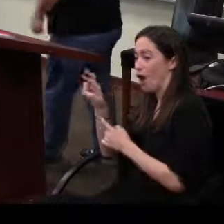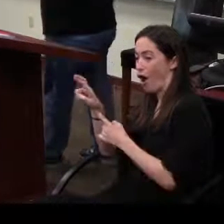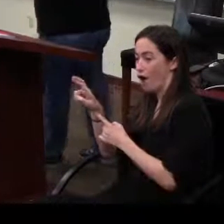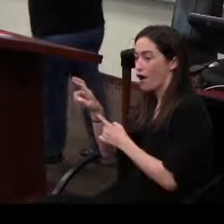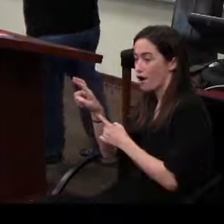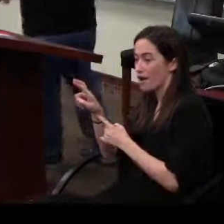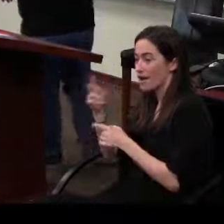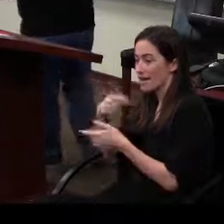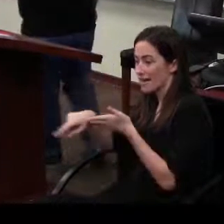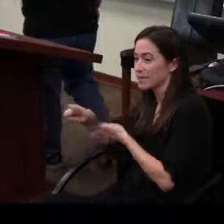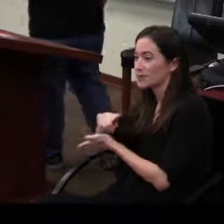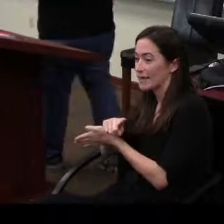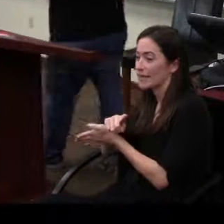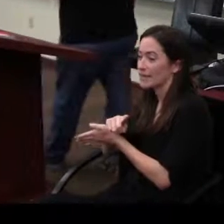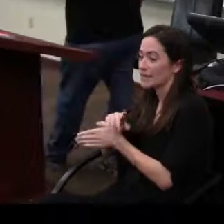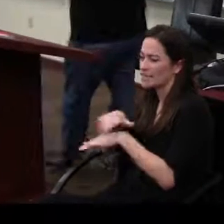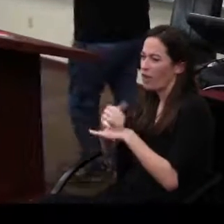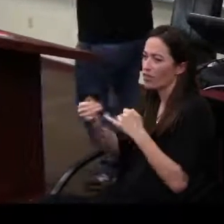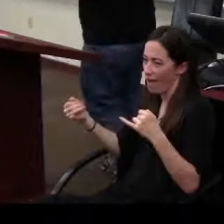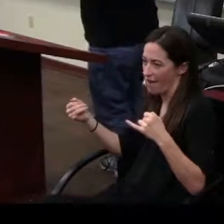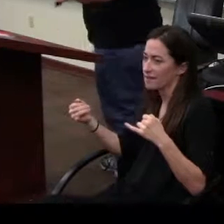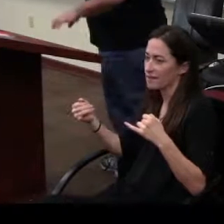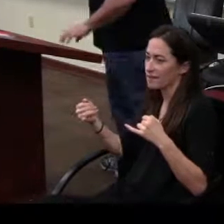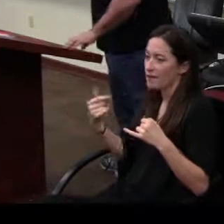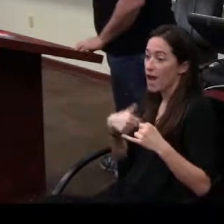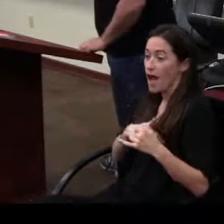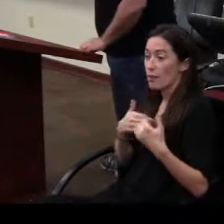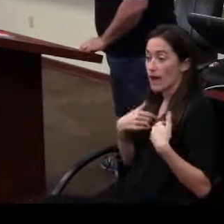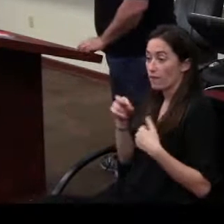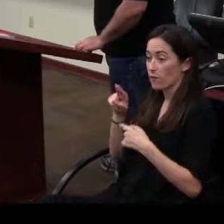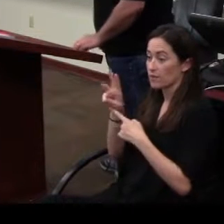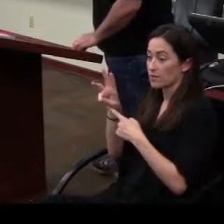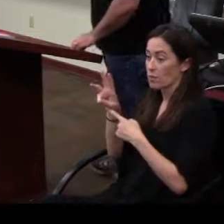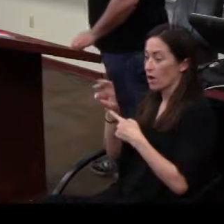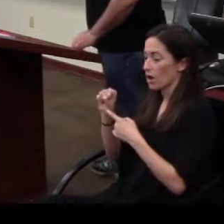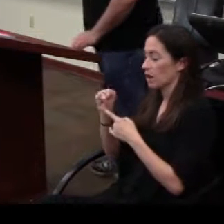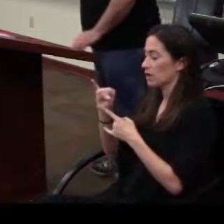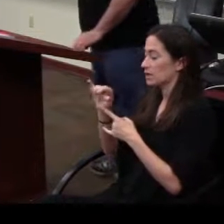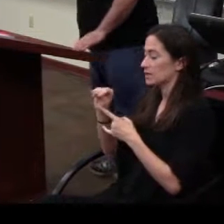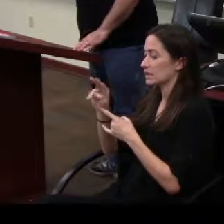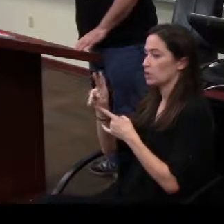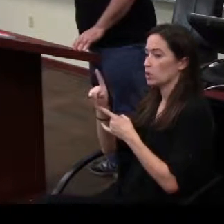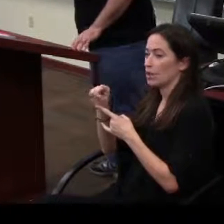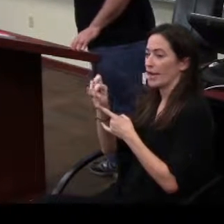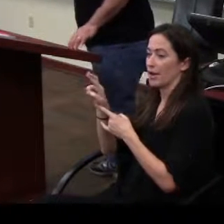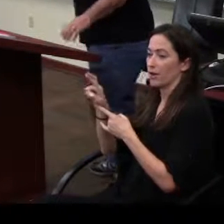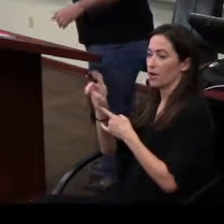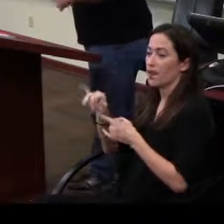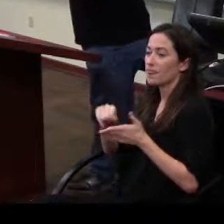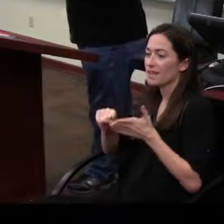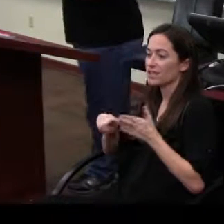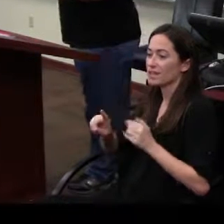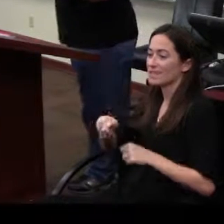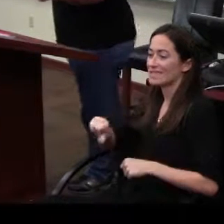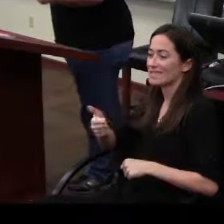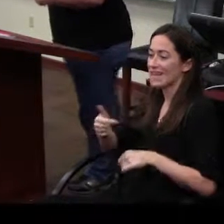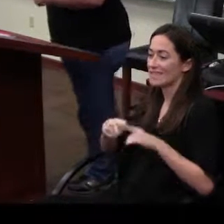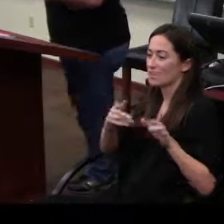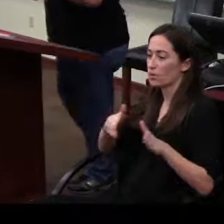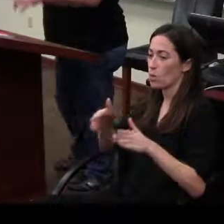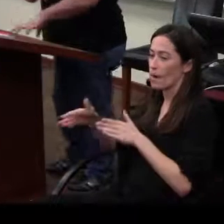rescue manual. Part one's online already. We have a ransomware simulator, which is kind of cool. It checks 10 different ways that